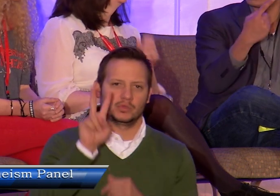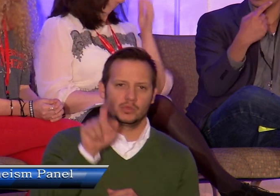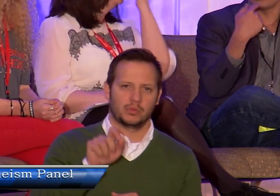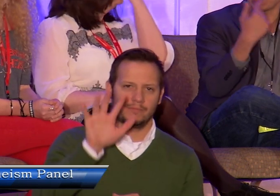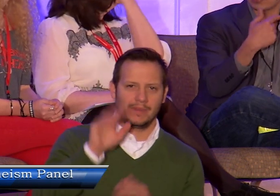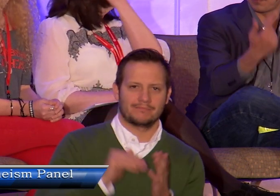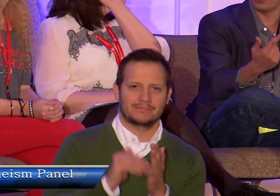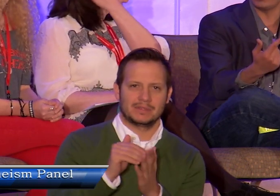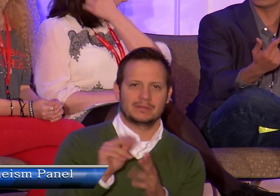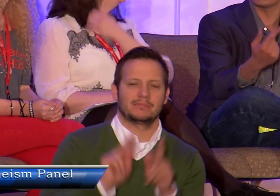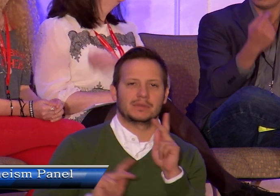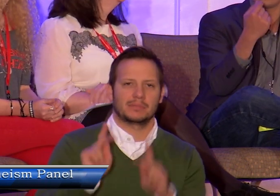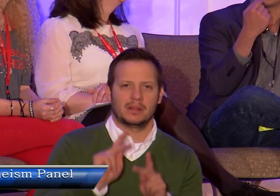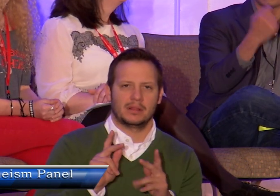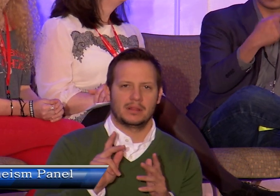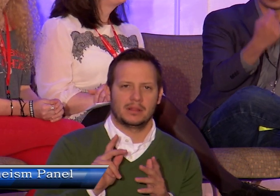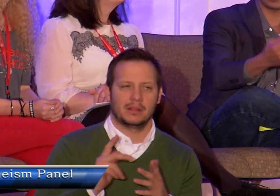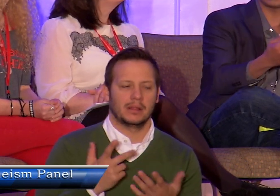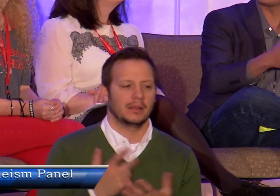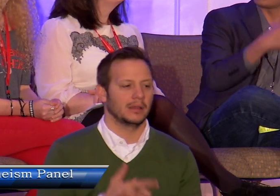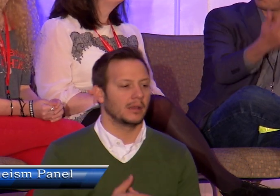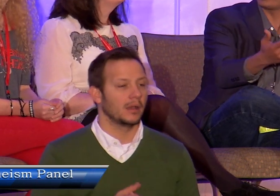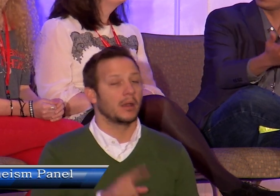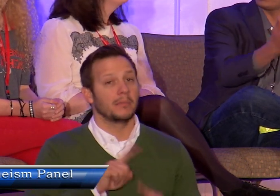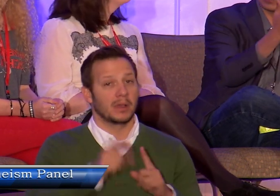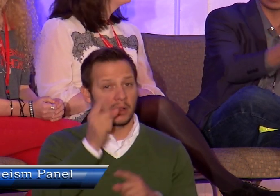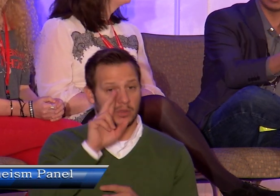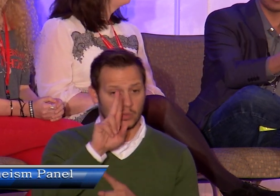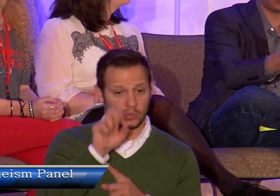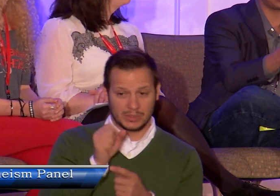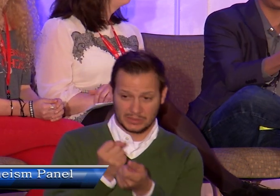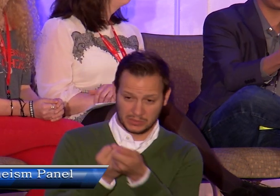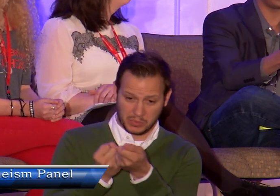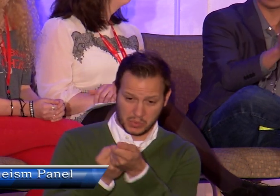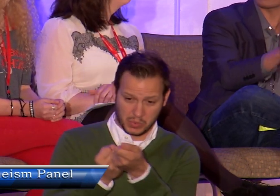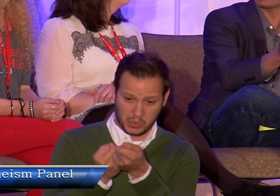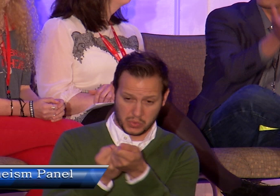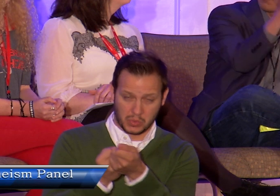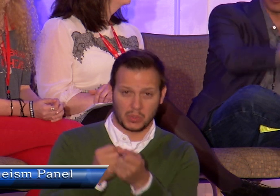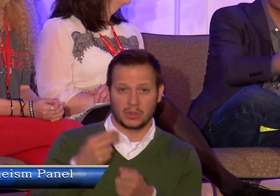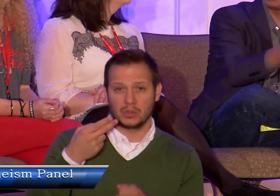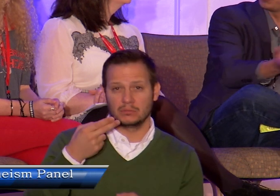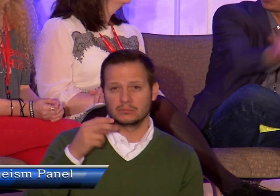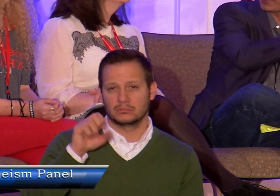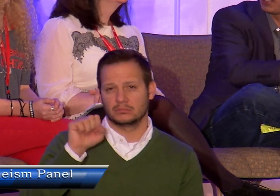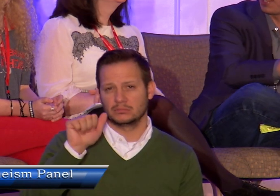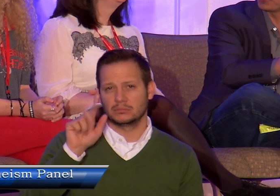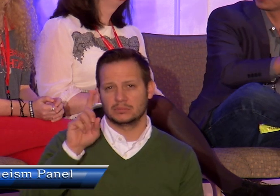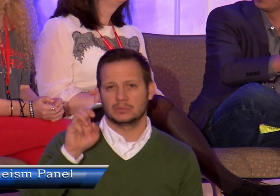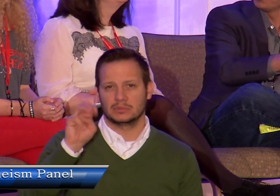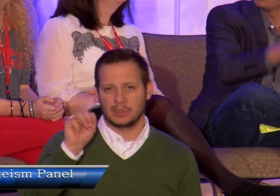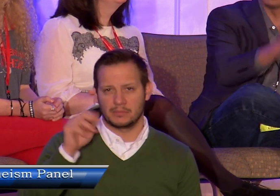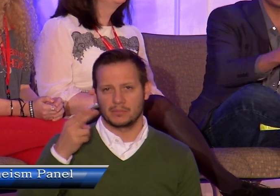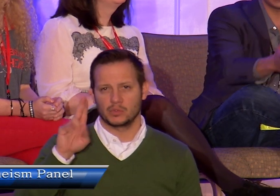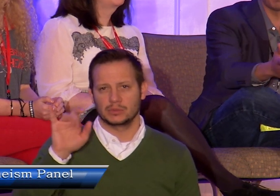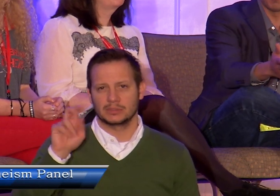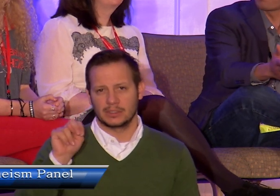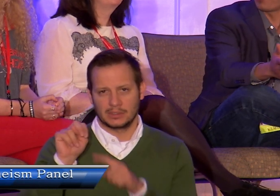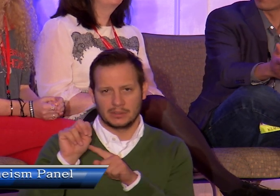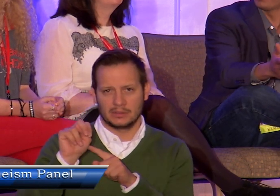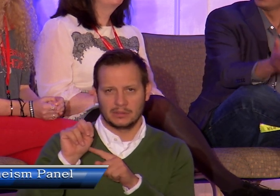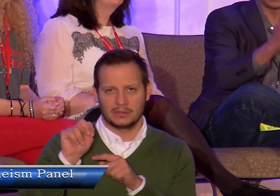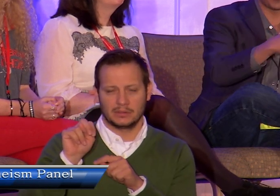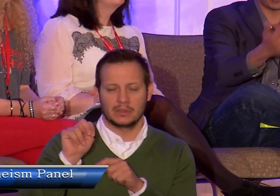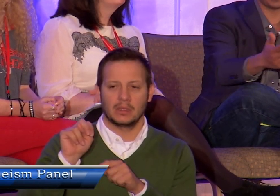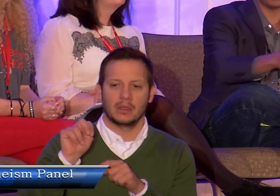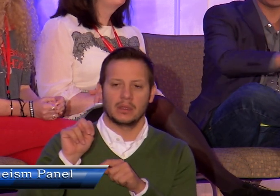And that actually makes the point that because the United States supported this fascist dictator, they have moral duty to kick him out, not to keep him in